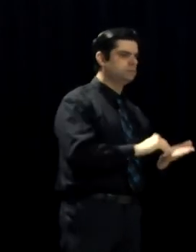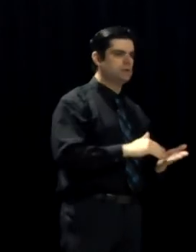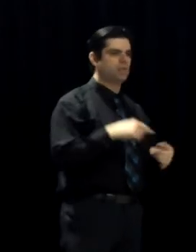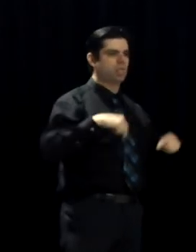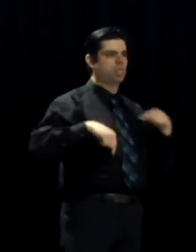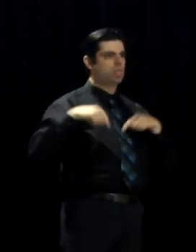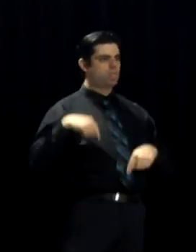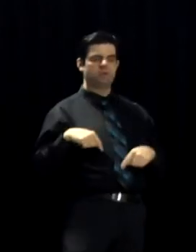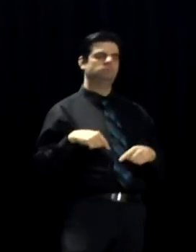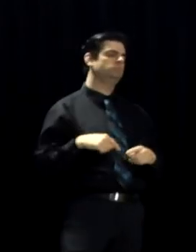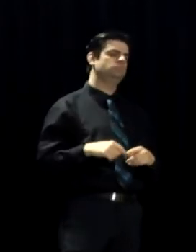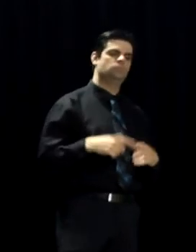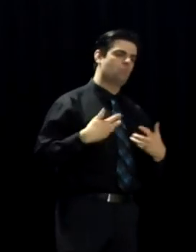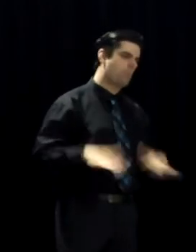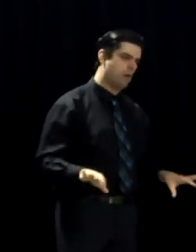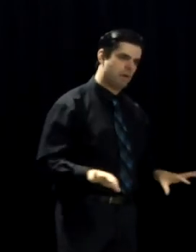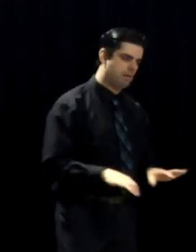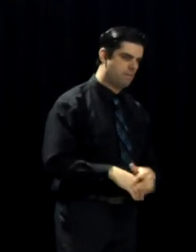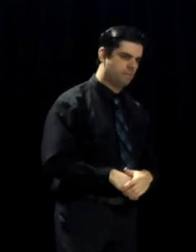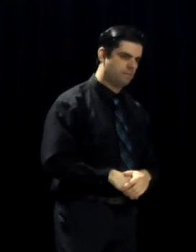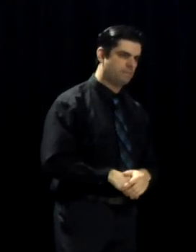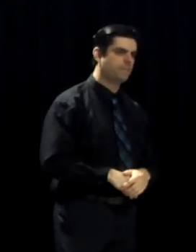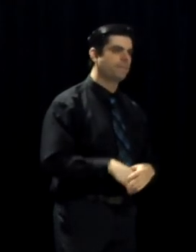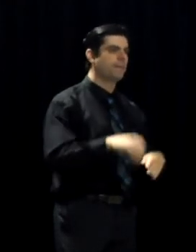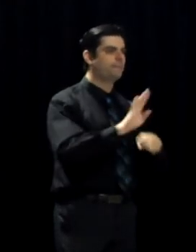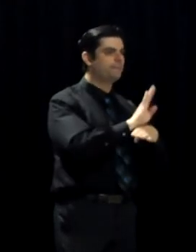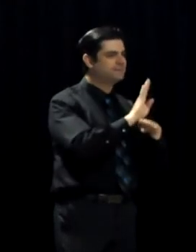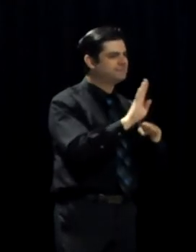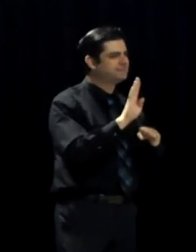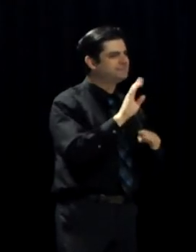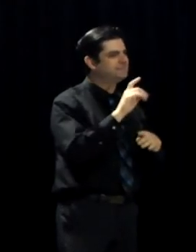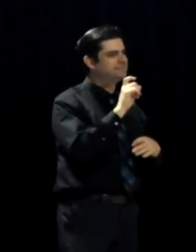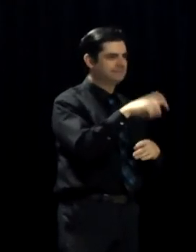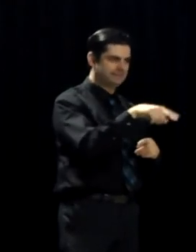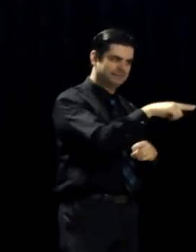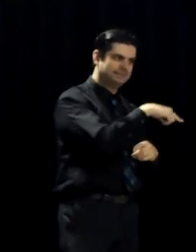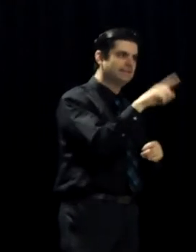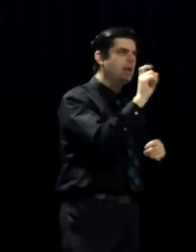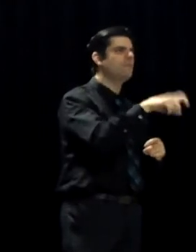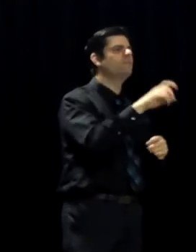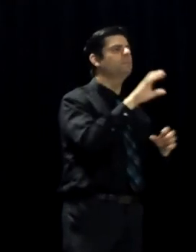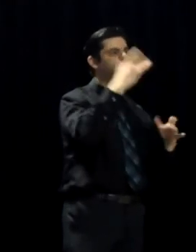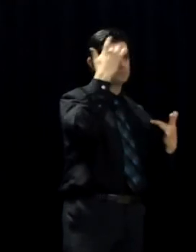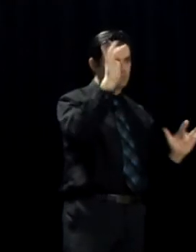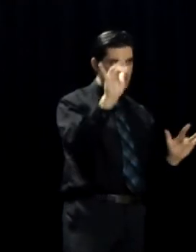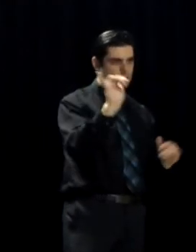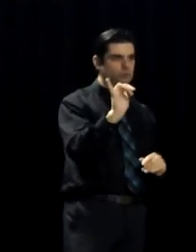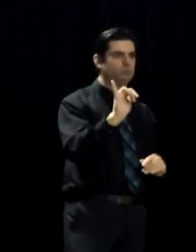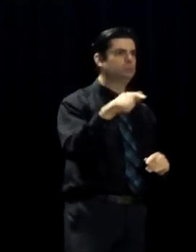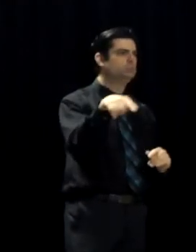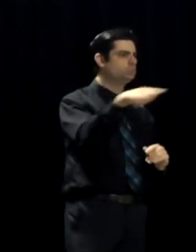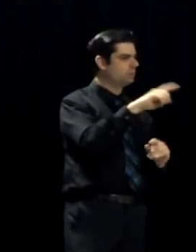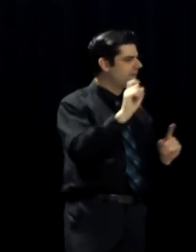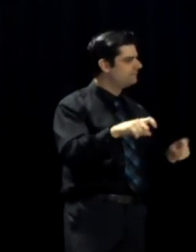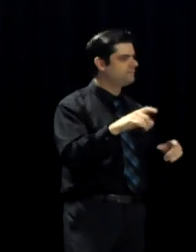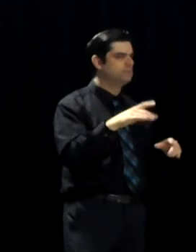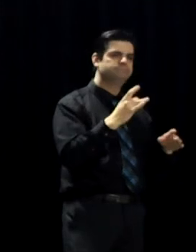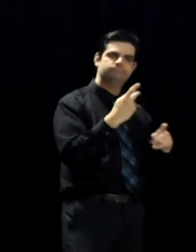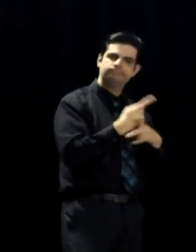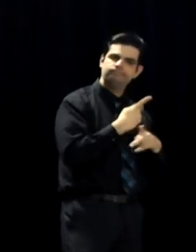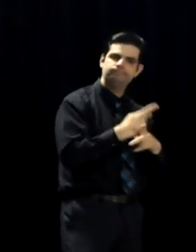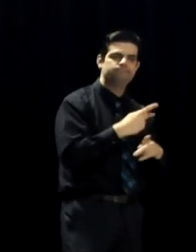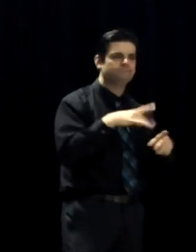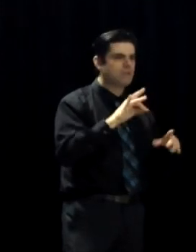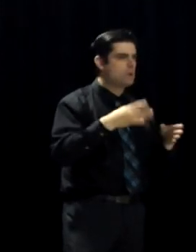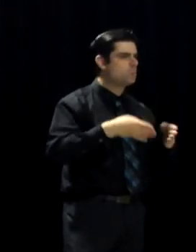are. So businesses need to be smart with physical distance within their own facilities. Again, just because you're allowed to be